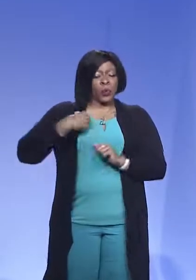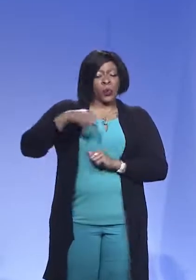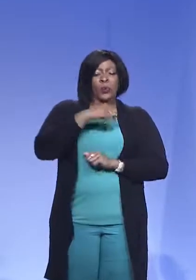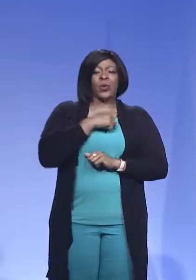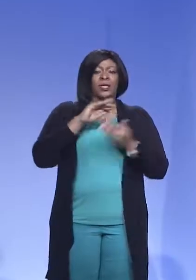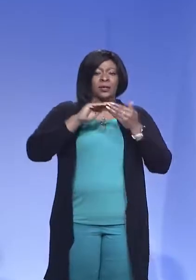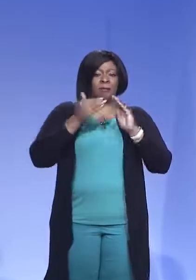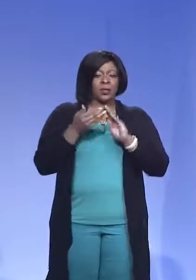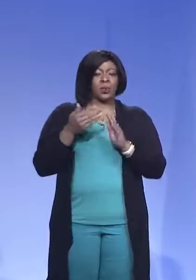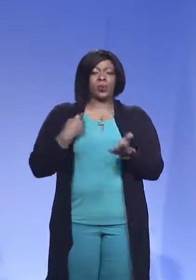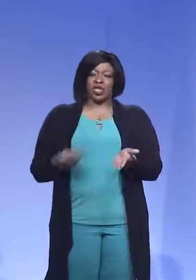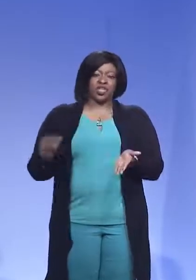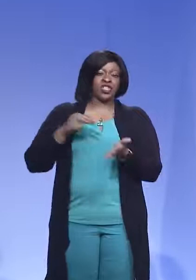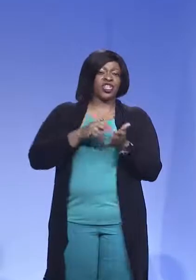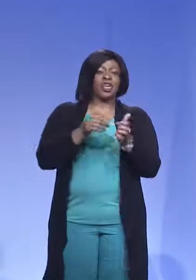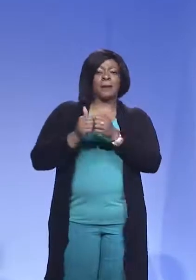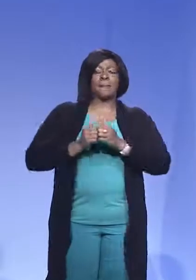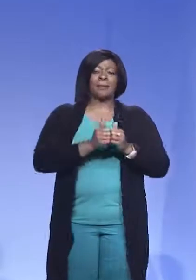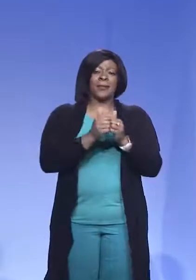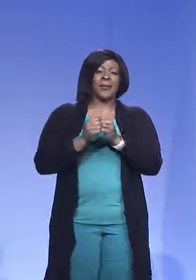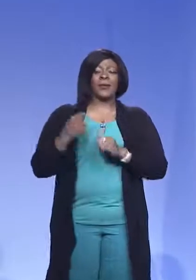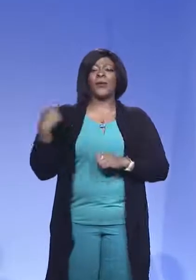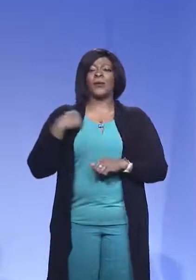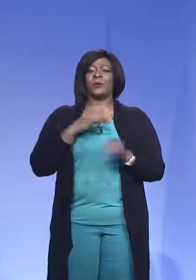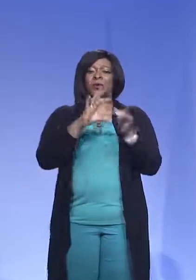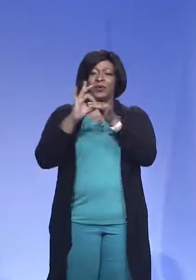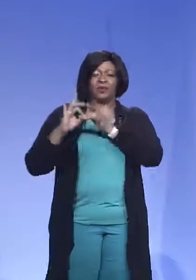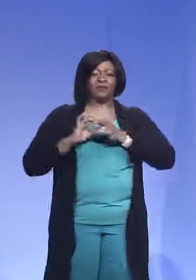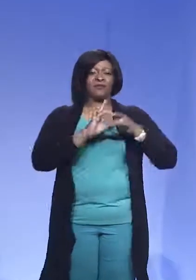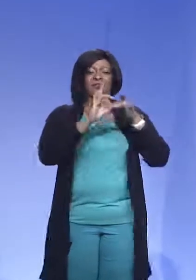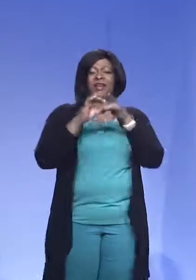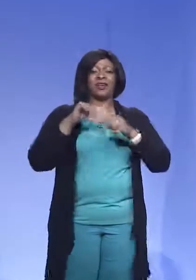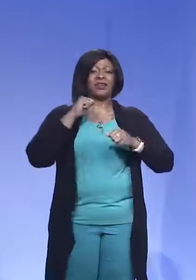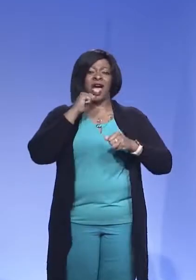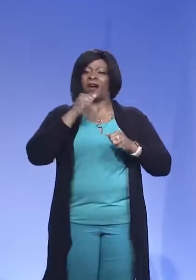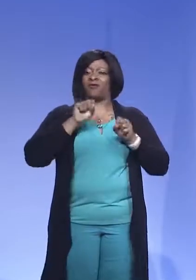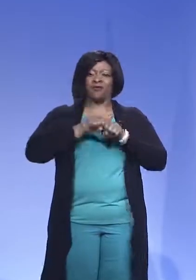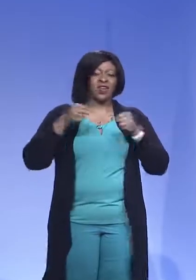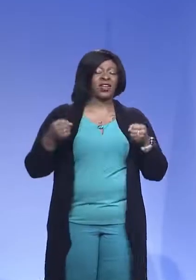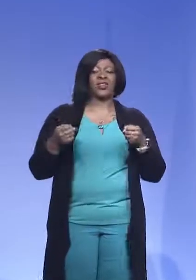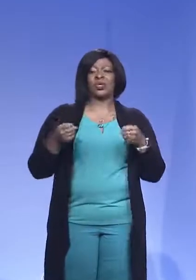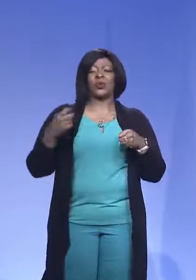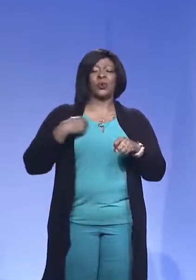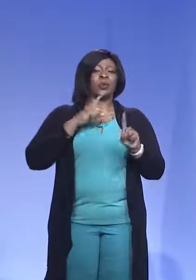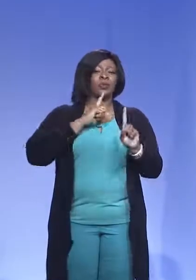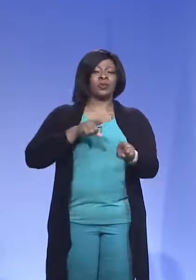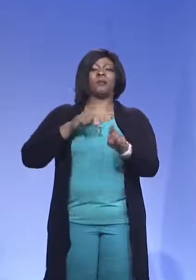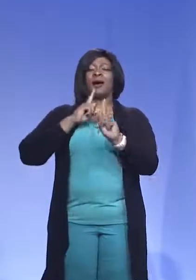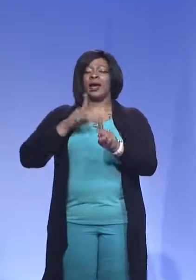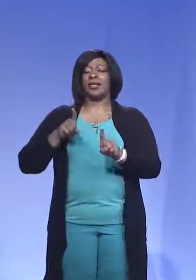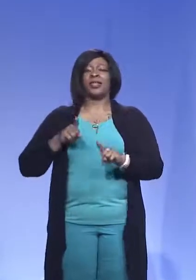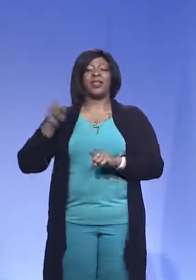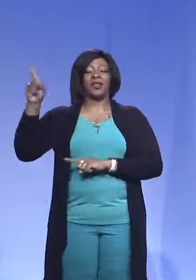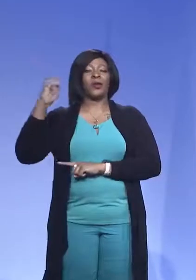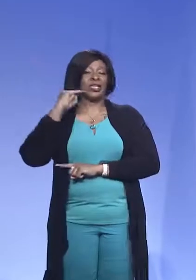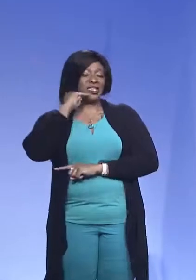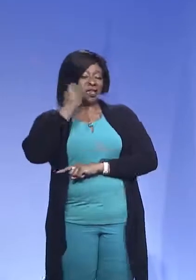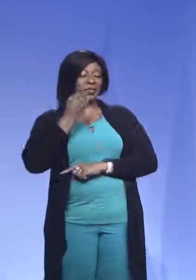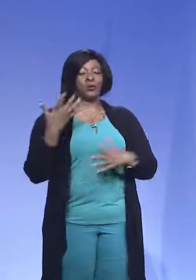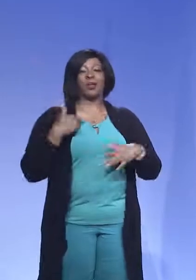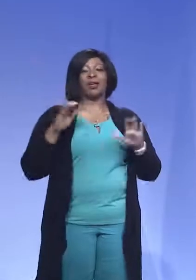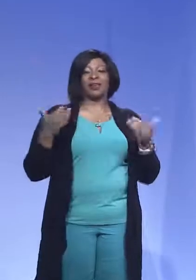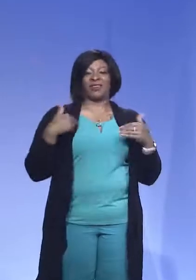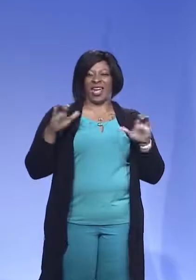a community have stood up, how we have been unified and not fractured, and how we have responded, they are incredibly jealous of what we have